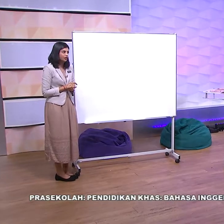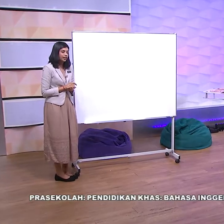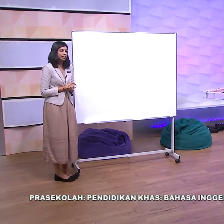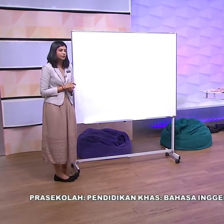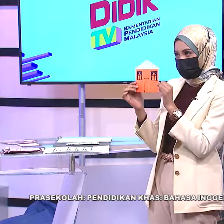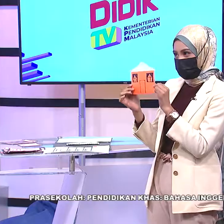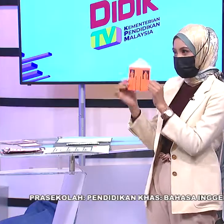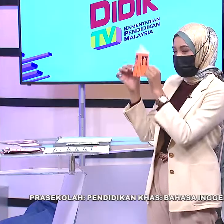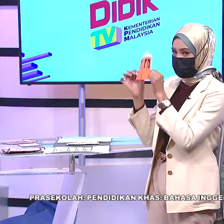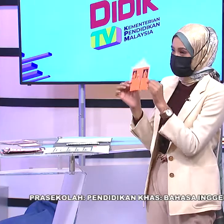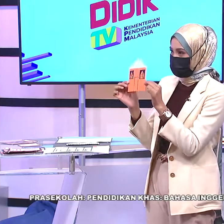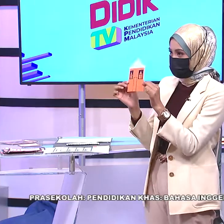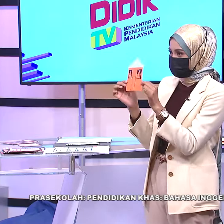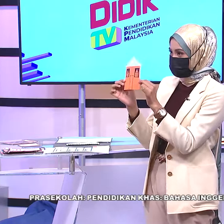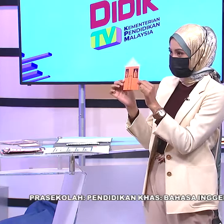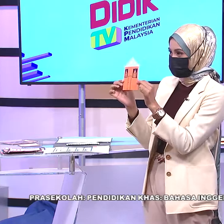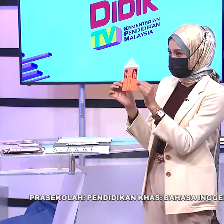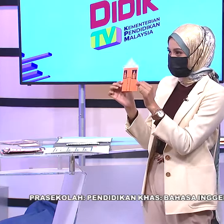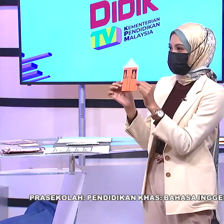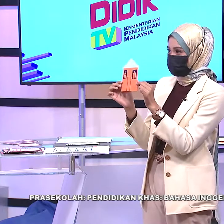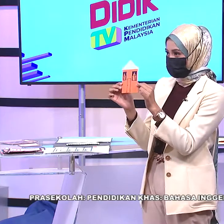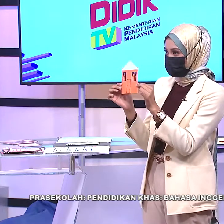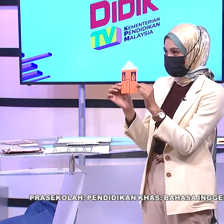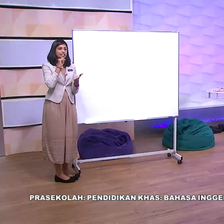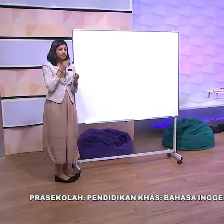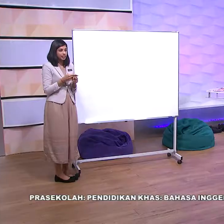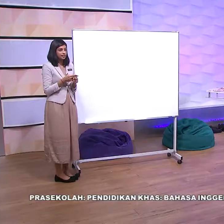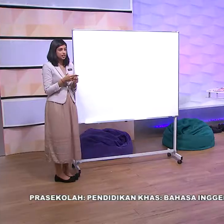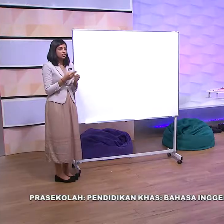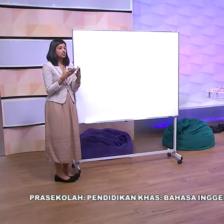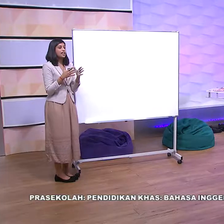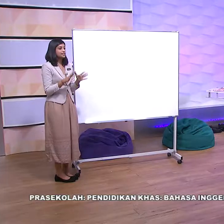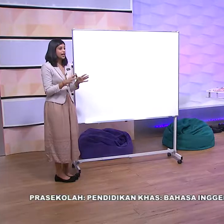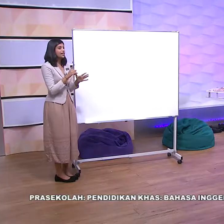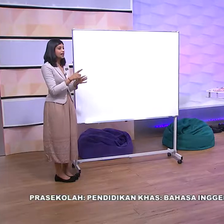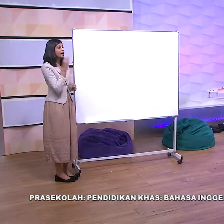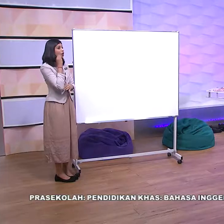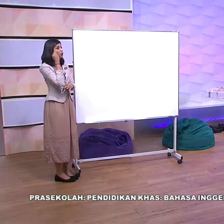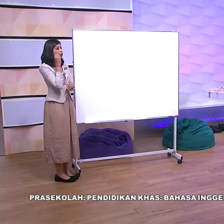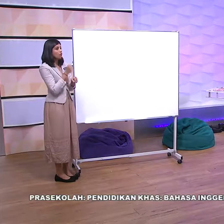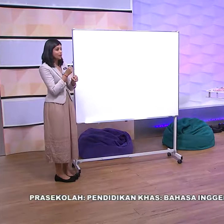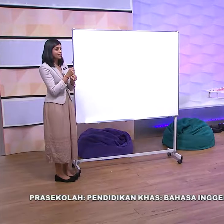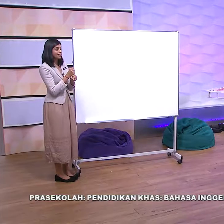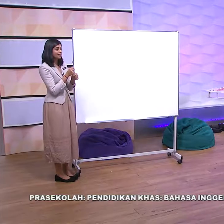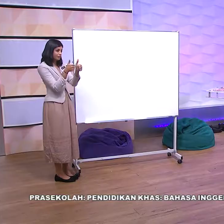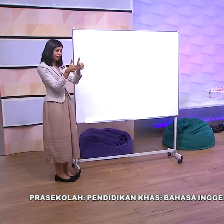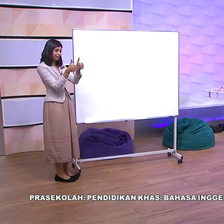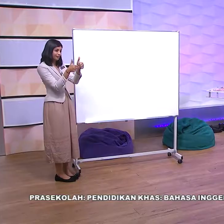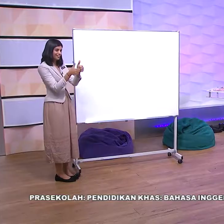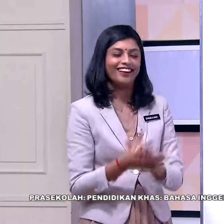Okay. Okay. How is it? Very good. Mm-mm. So our sister here, she has done her homework. Very good. Okay. All